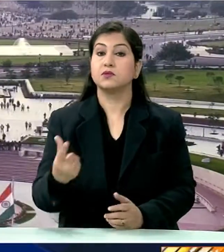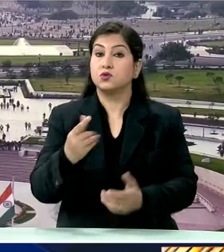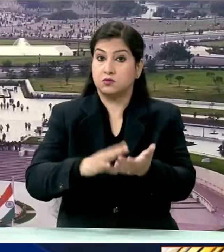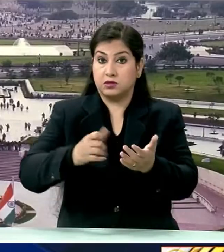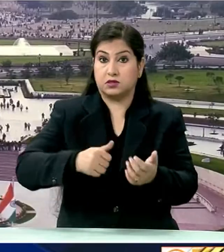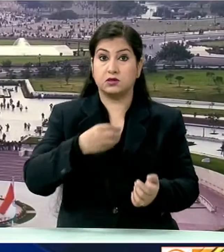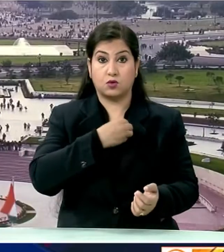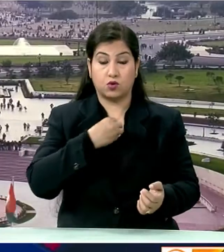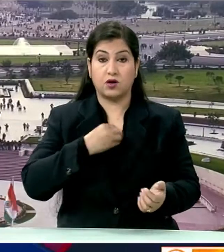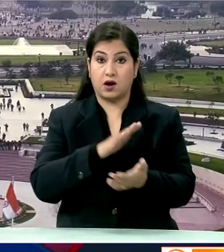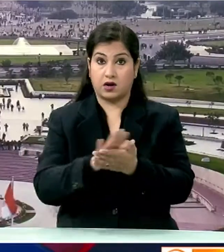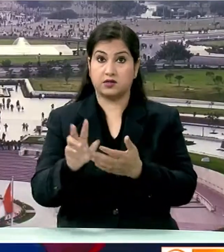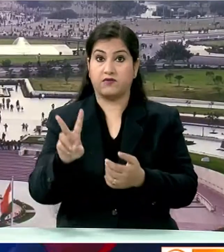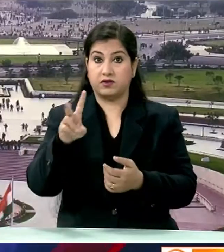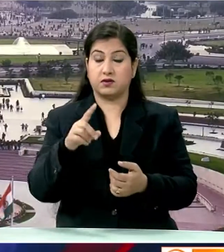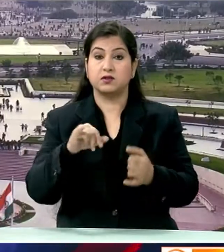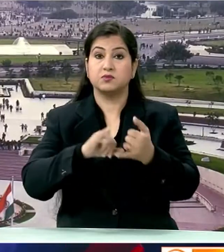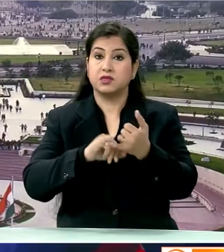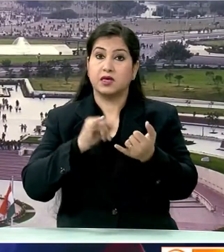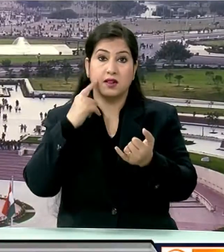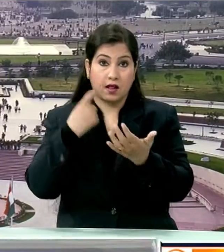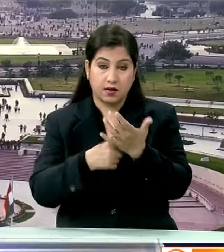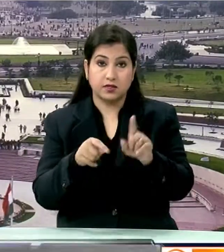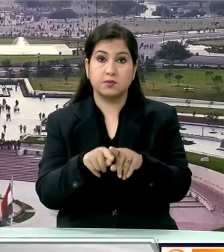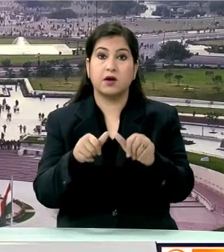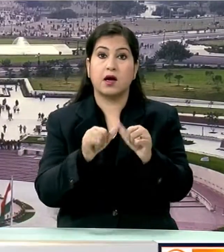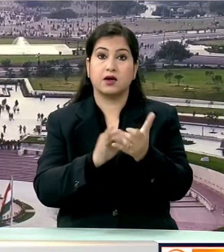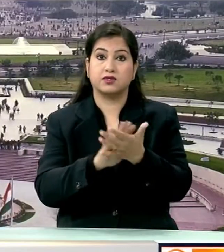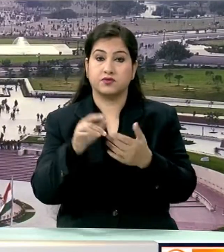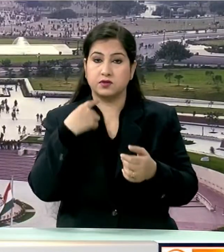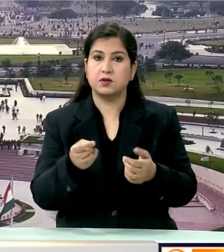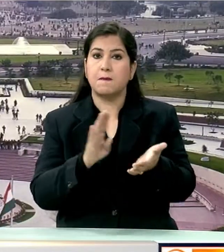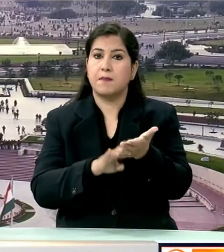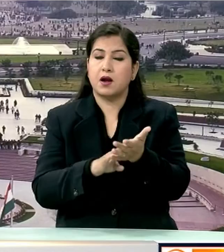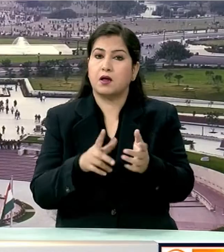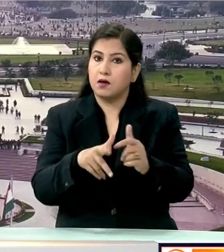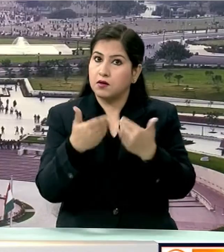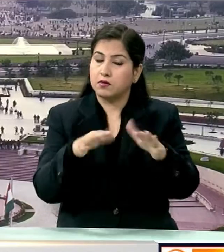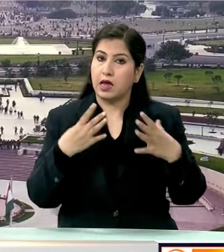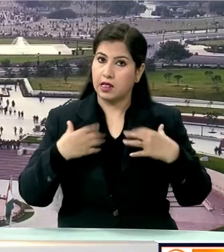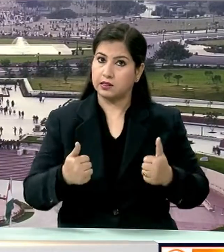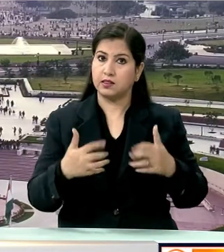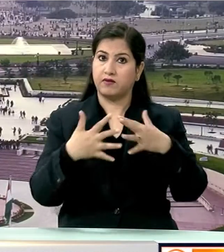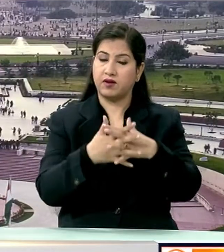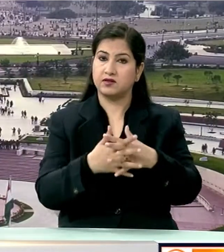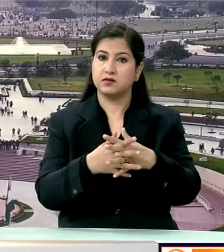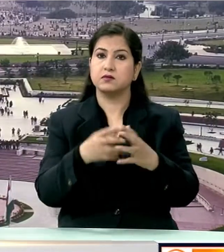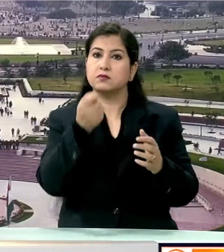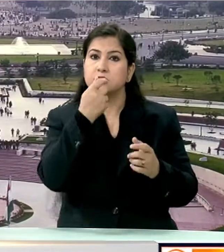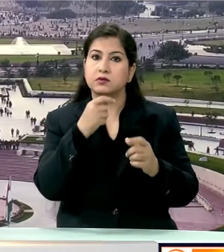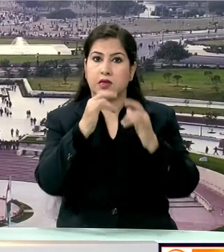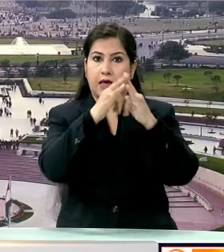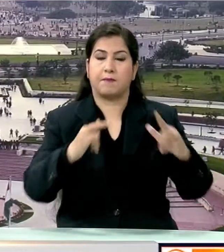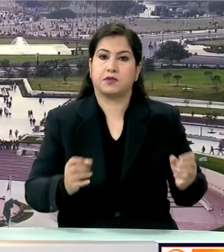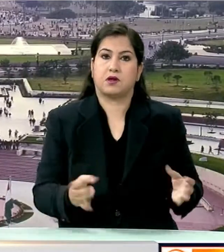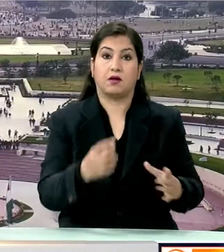Union Ministers Dr. Harshvardhan, Smriti Irani and Ashwini Kumar Chaubey on Monday inaugurated a health, wellness and nutrition camp for women at